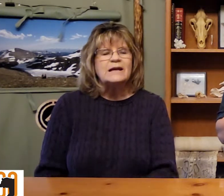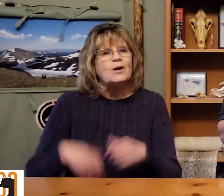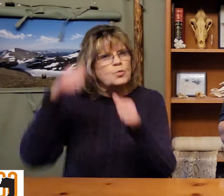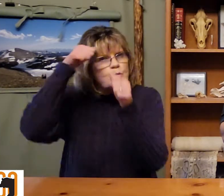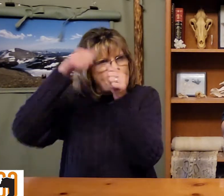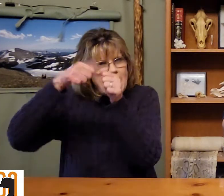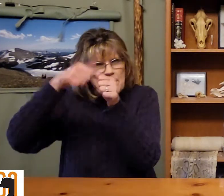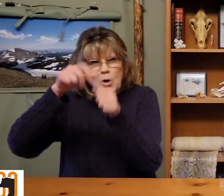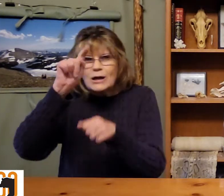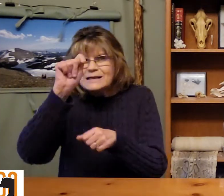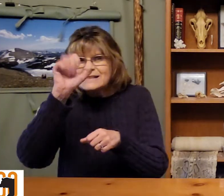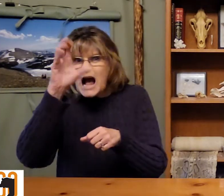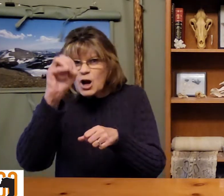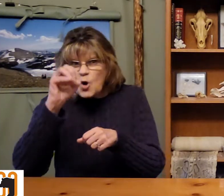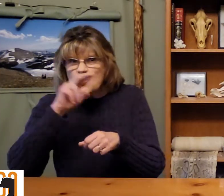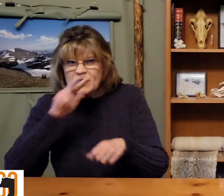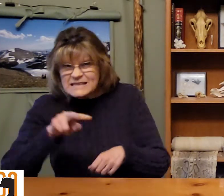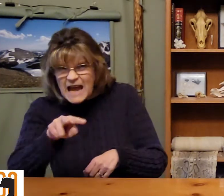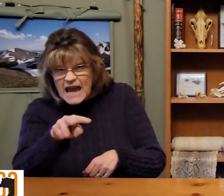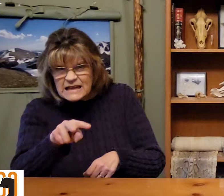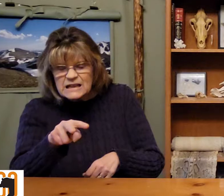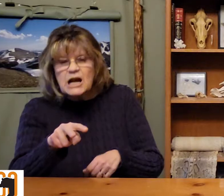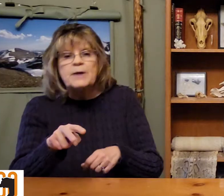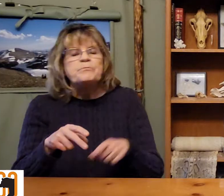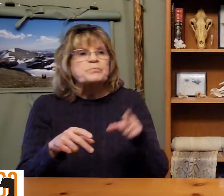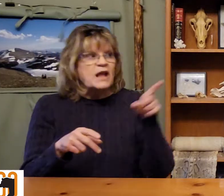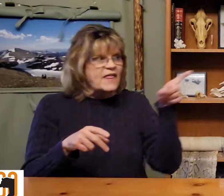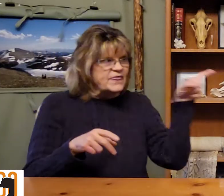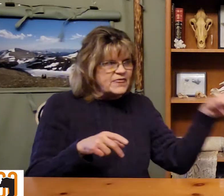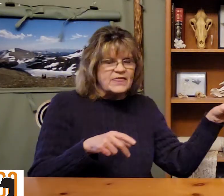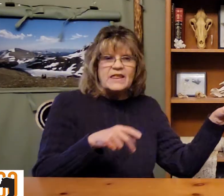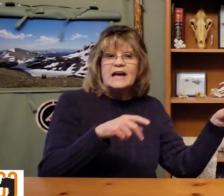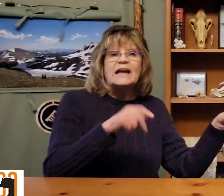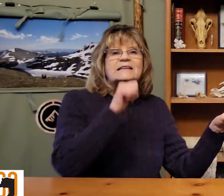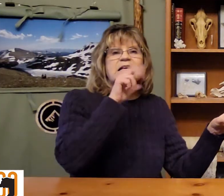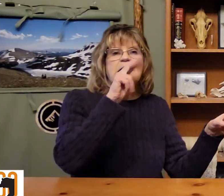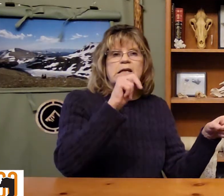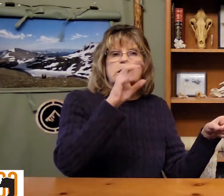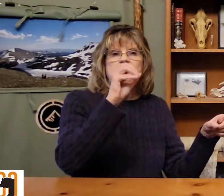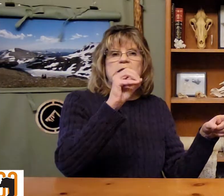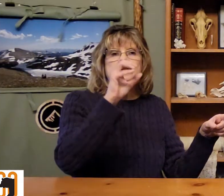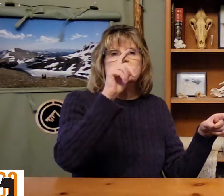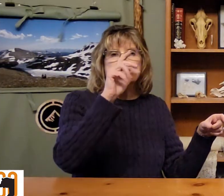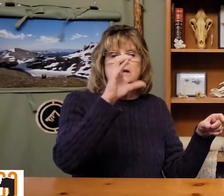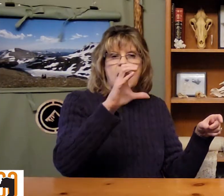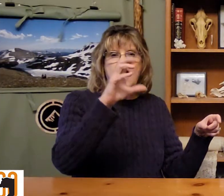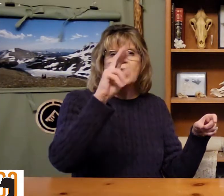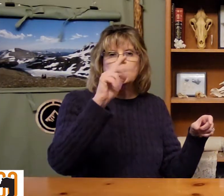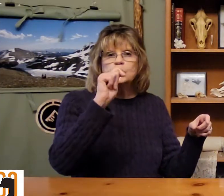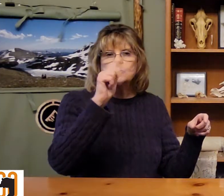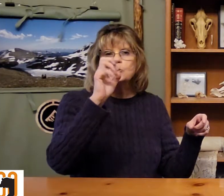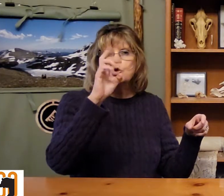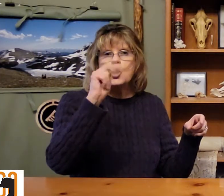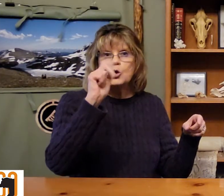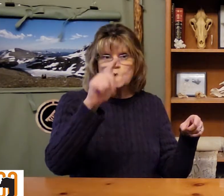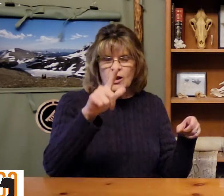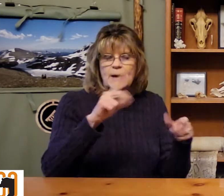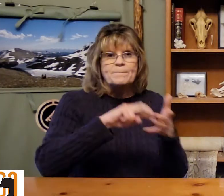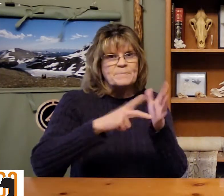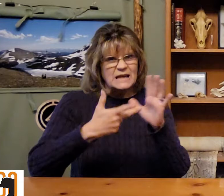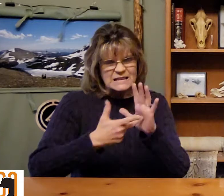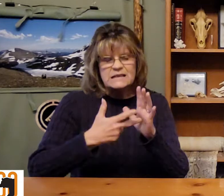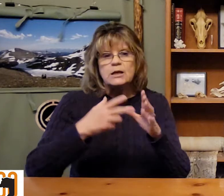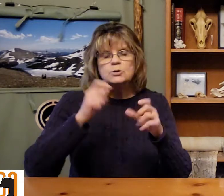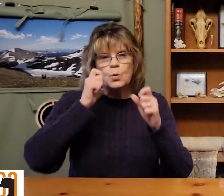Unlike Taco the king snake, Stevie the leopard gecko is a nocturnal animal, which means she comes out mostly at